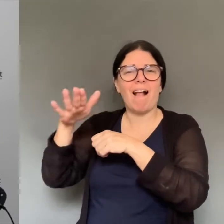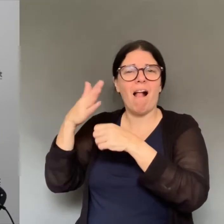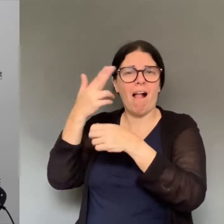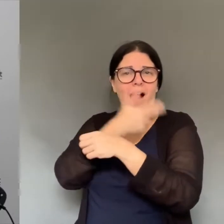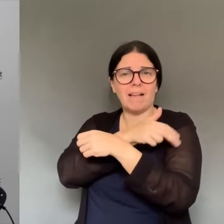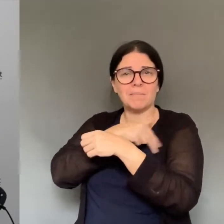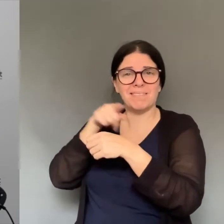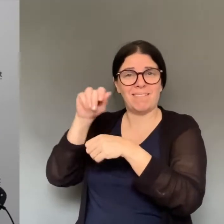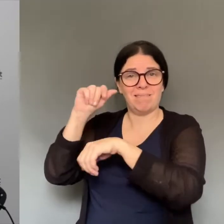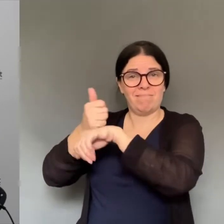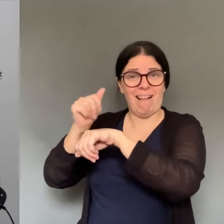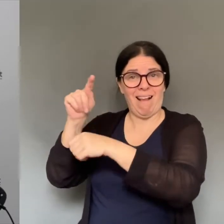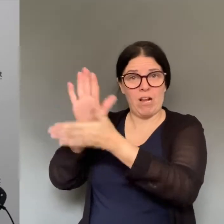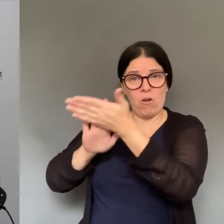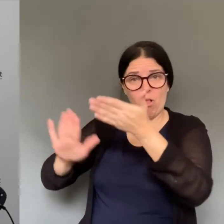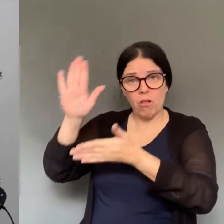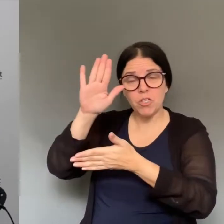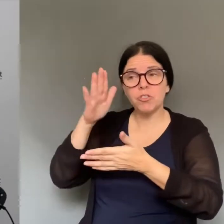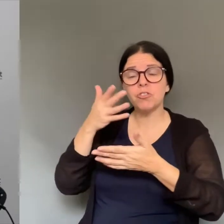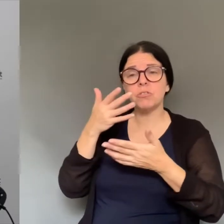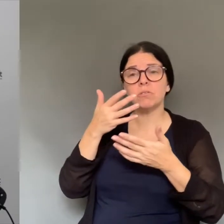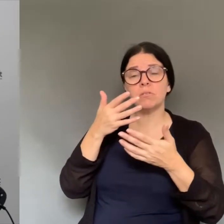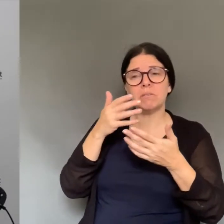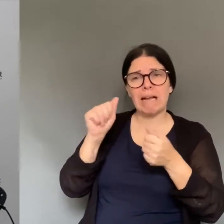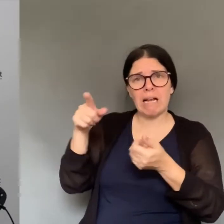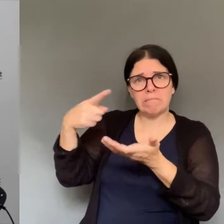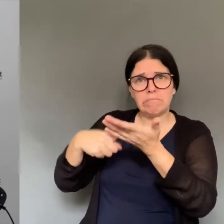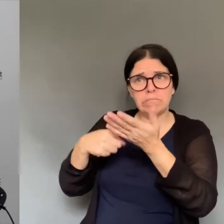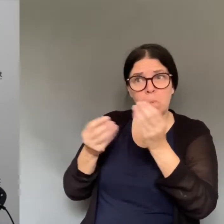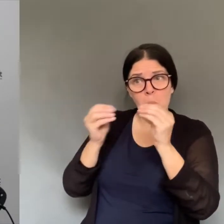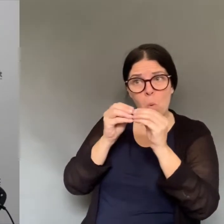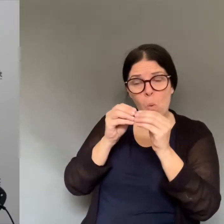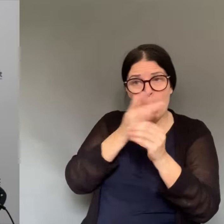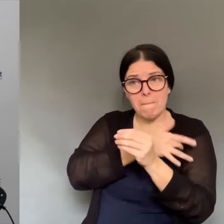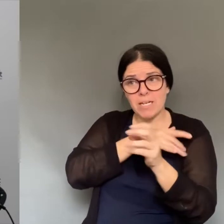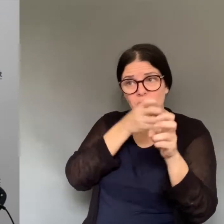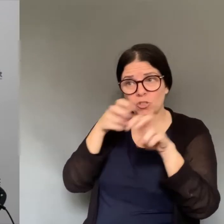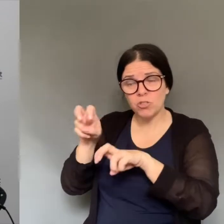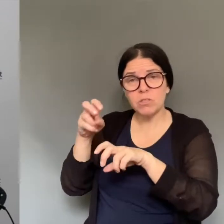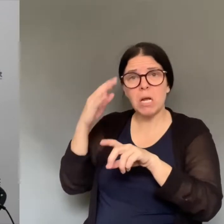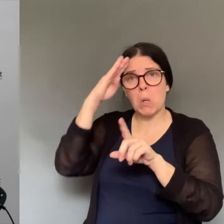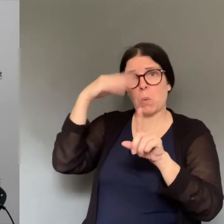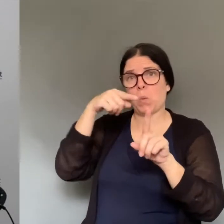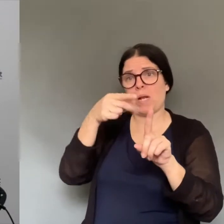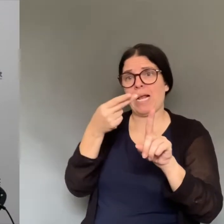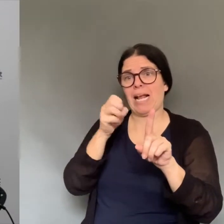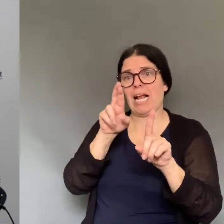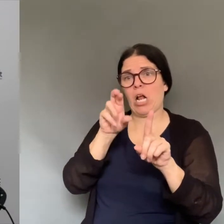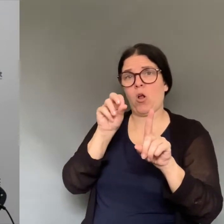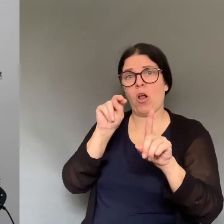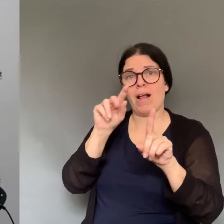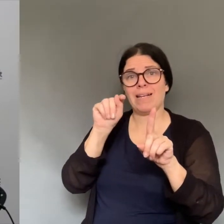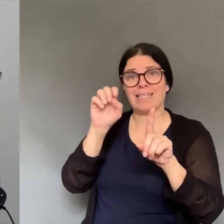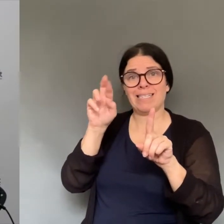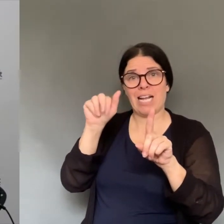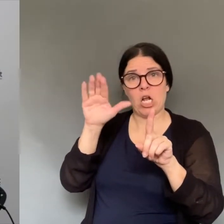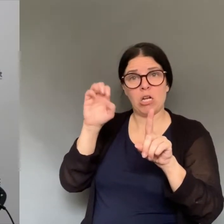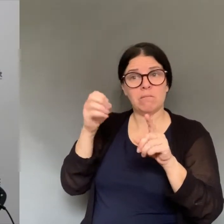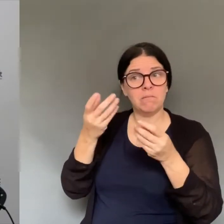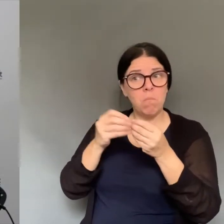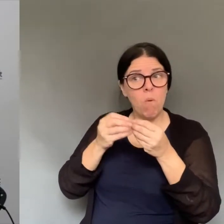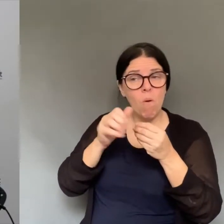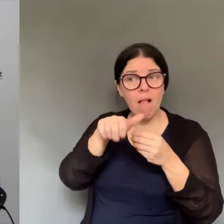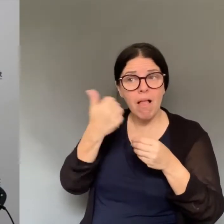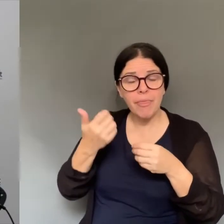the weekend when Heron Terrace moved patients or residents? So I think there has been